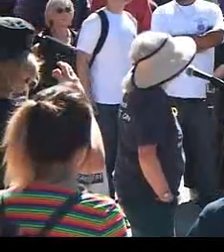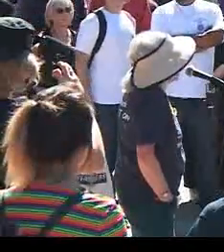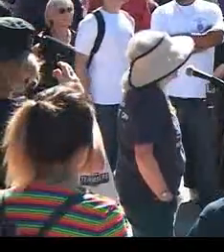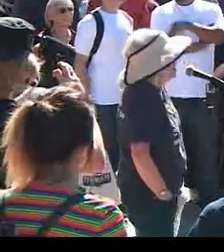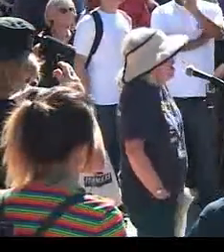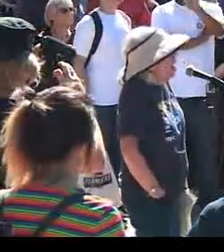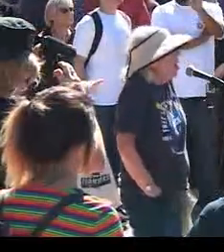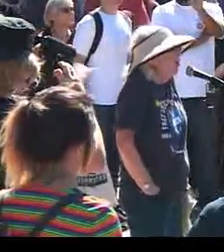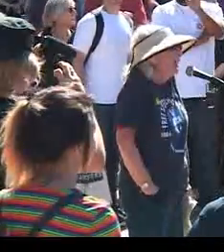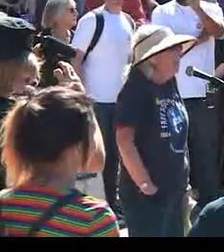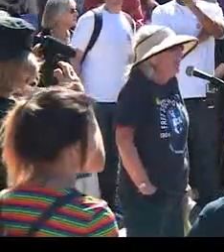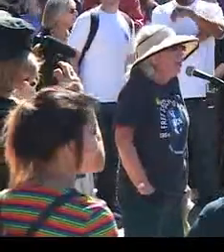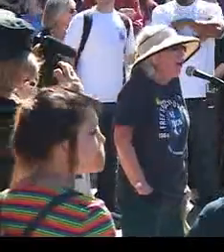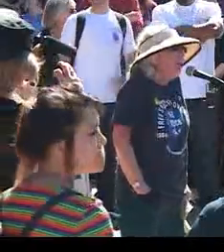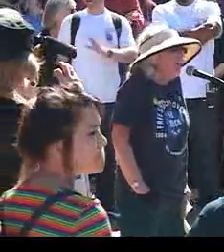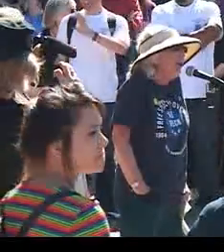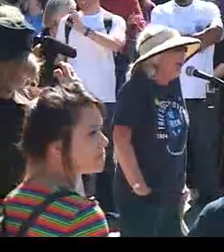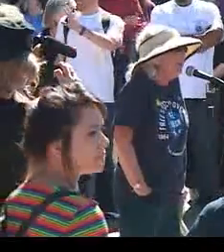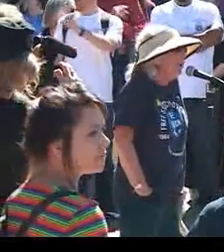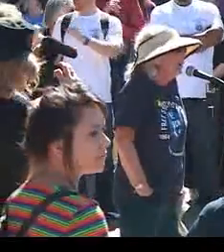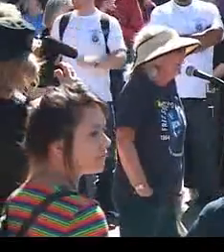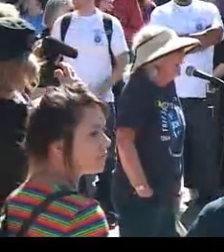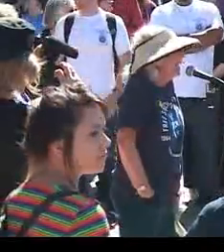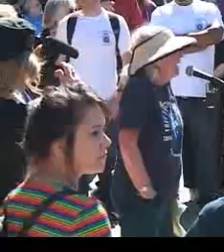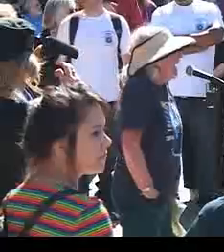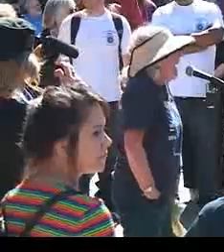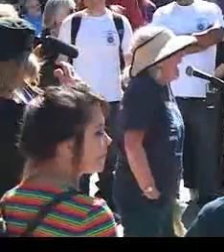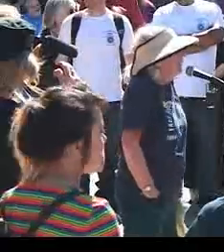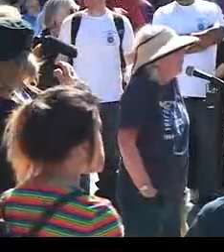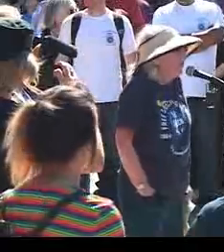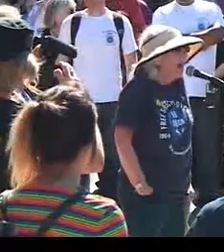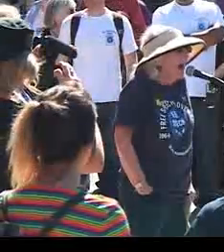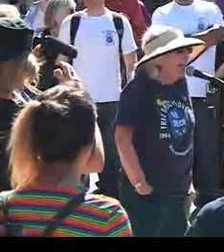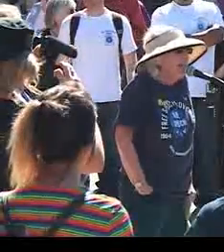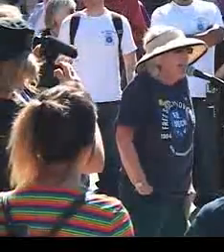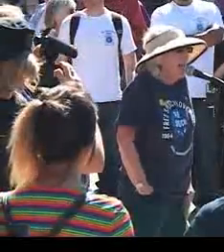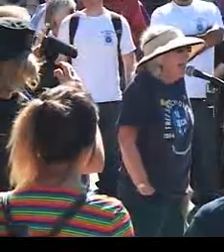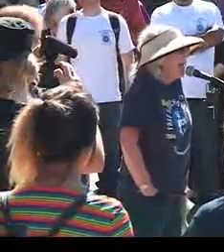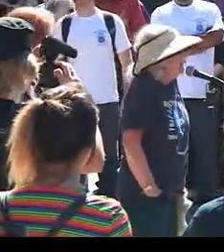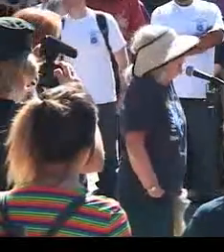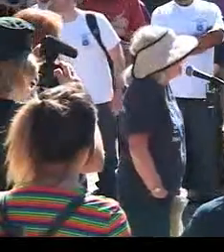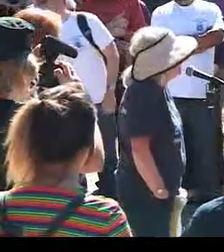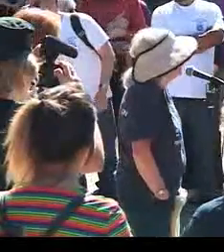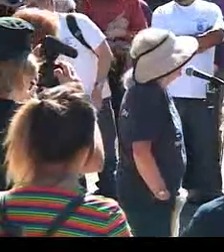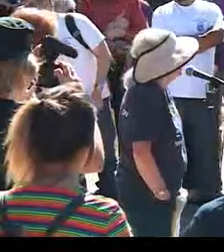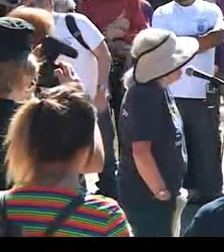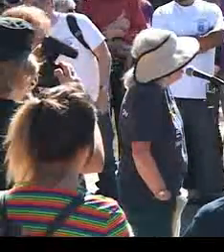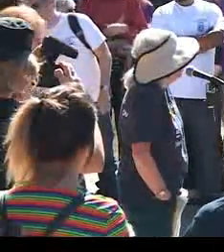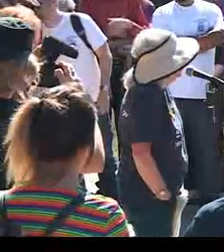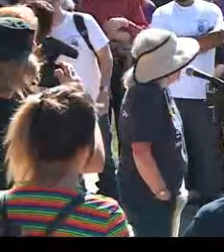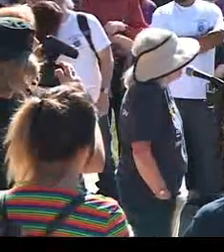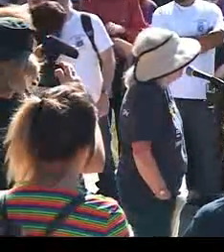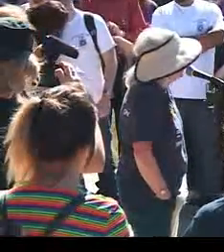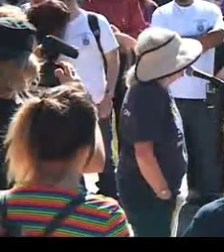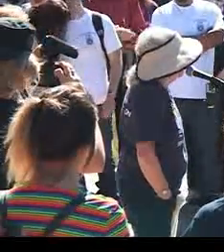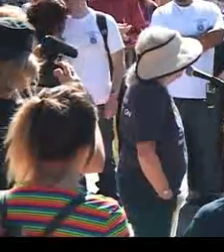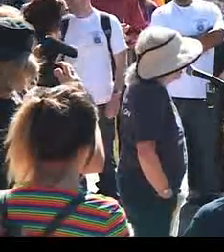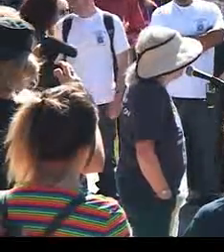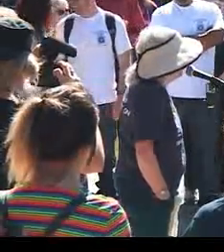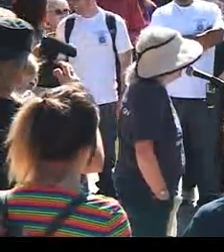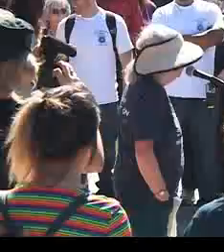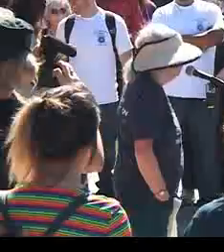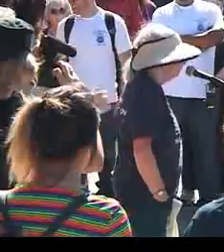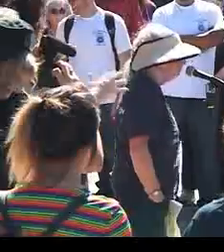to do that only because the university had forgotten that they still own that piece